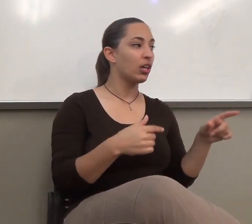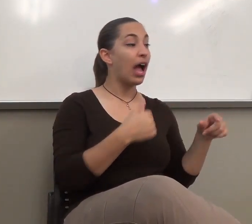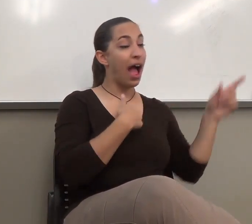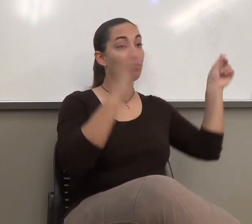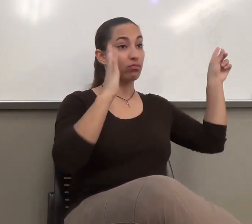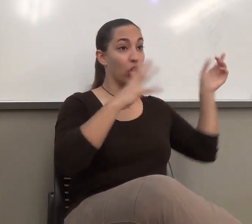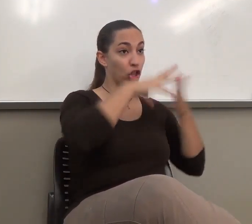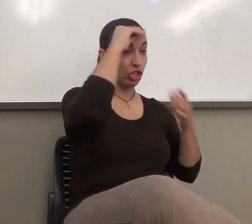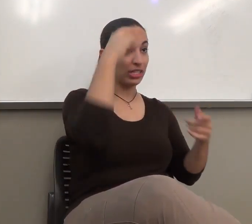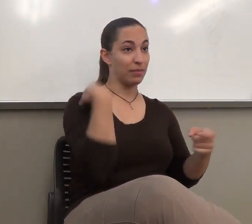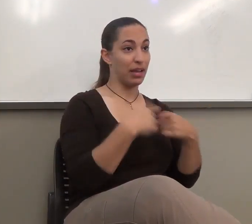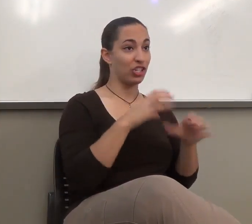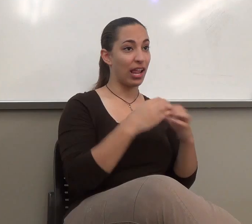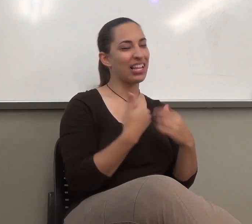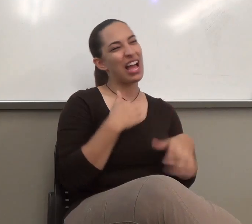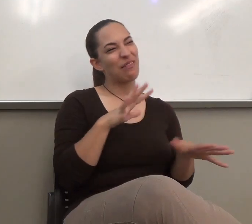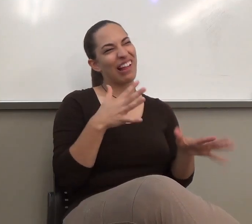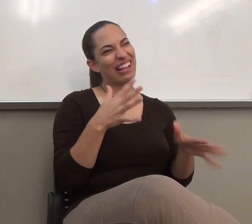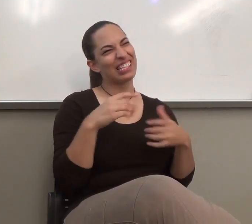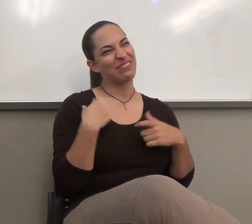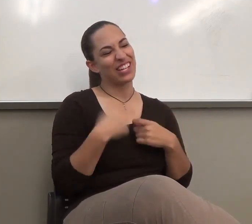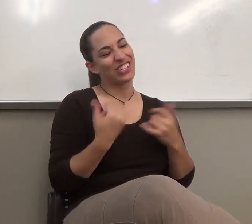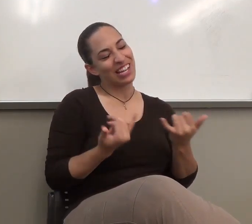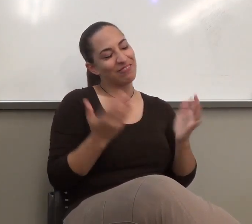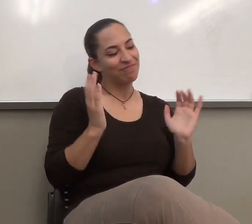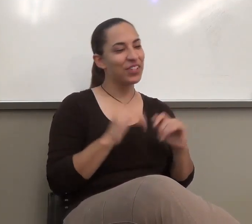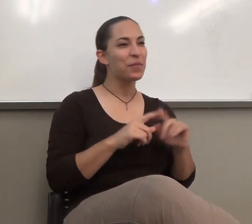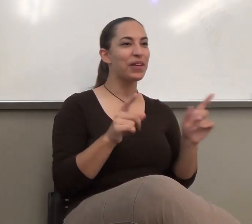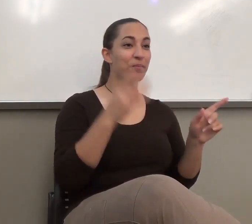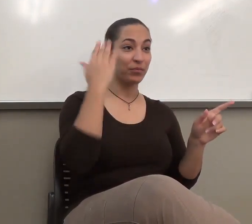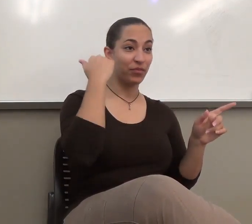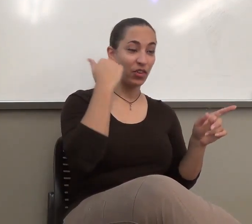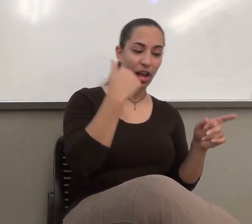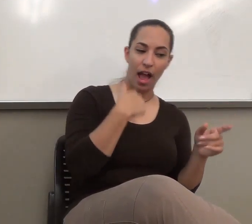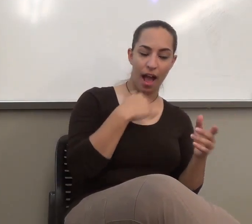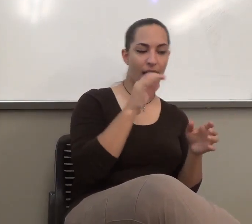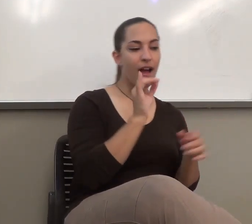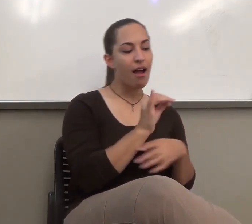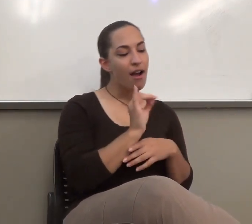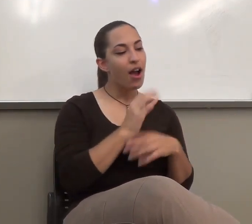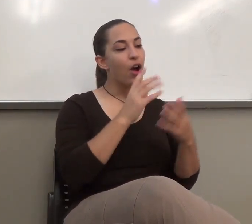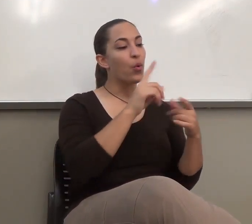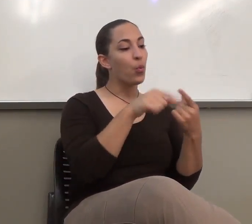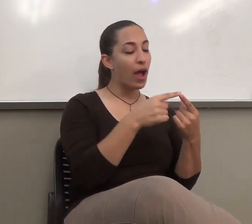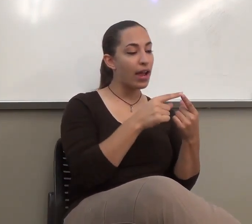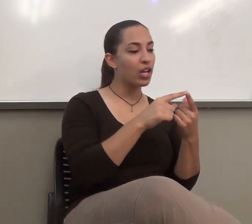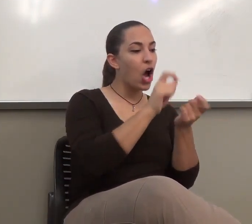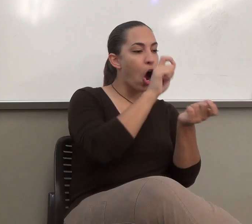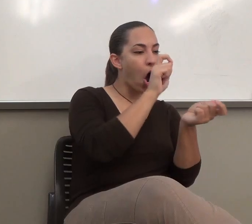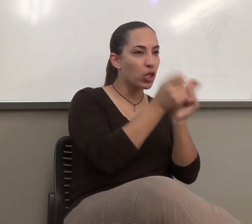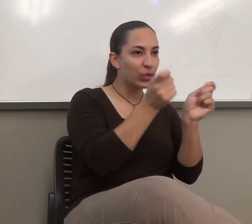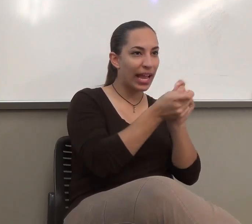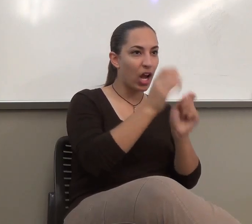But what I do know is that when you conjugate a verb in Spanish, and then you have to go out here, and we're doing this in the